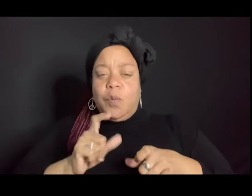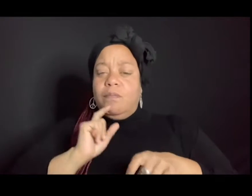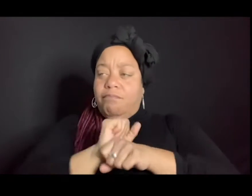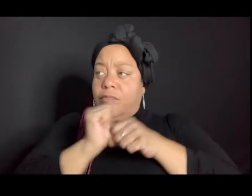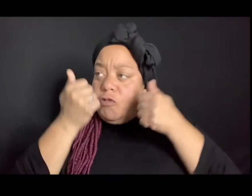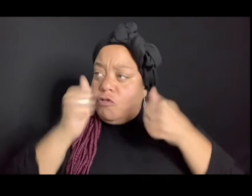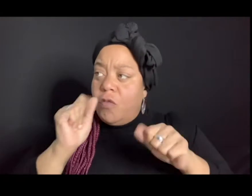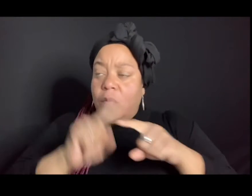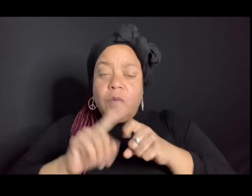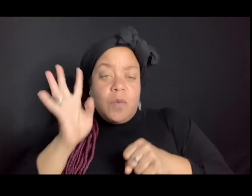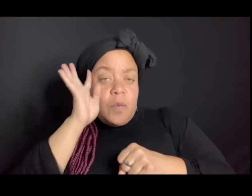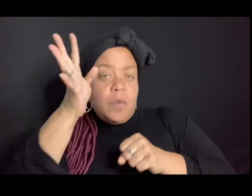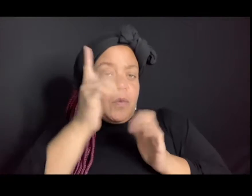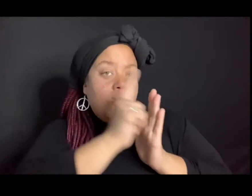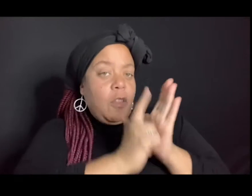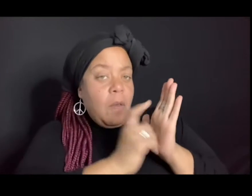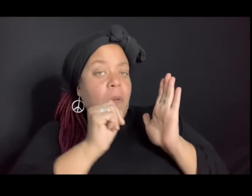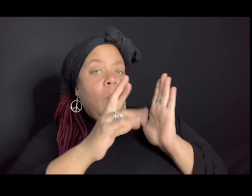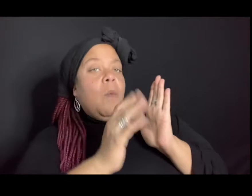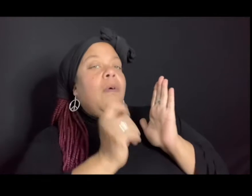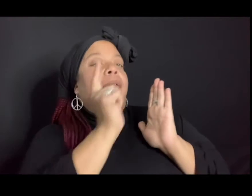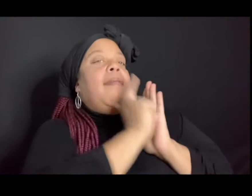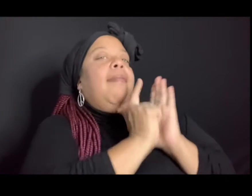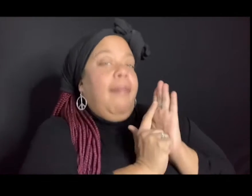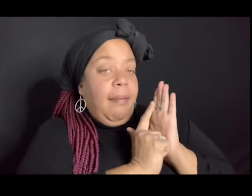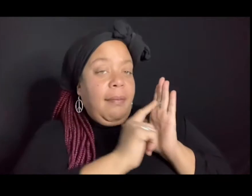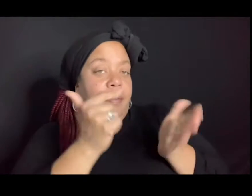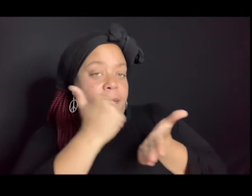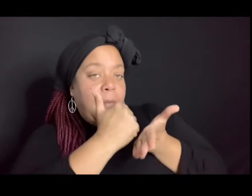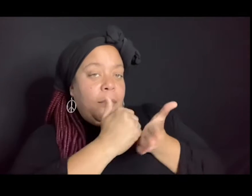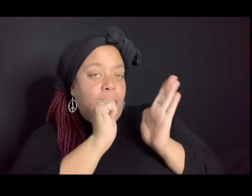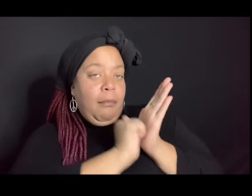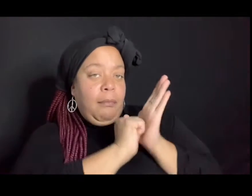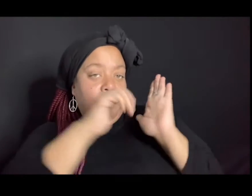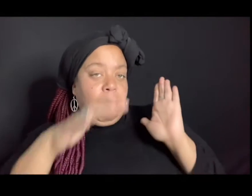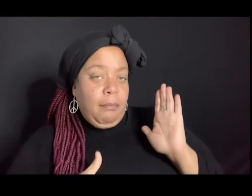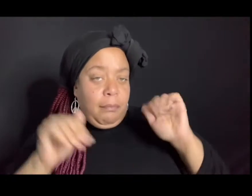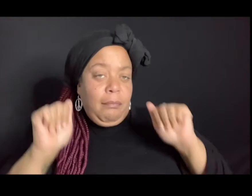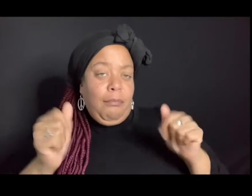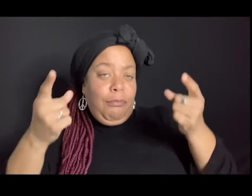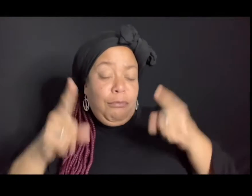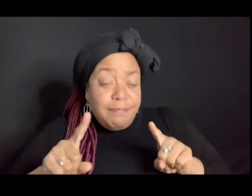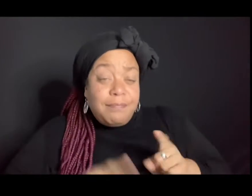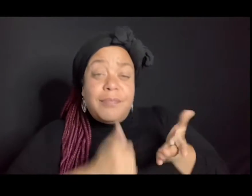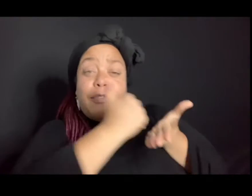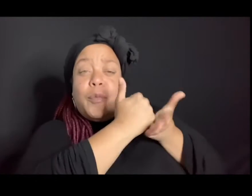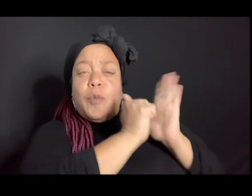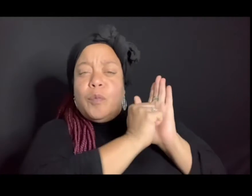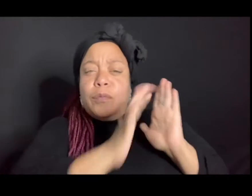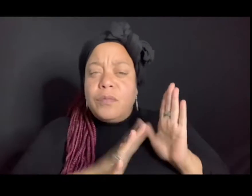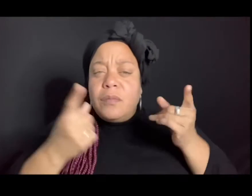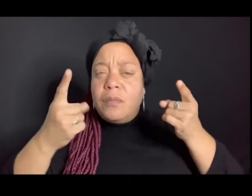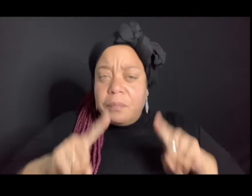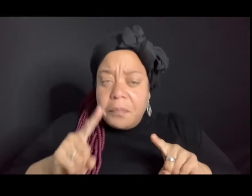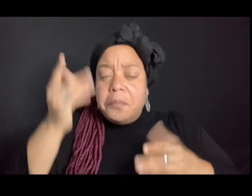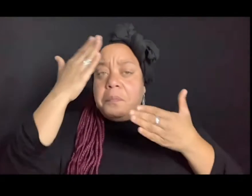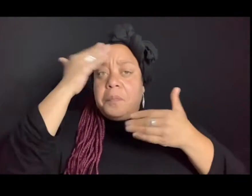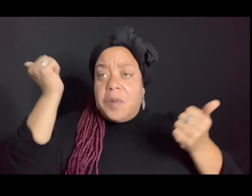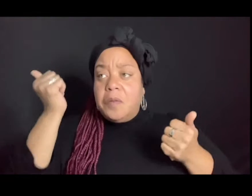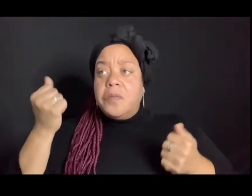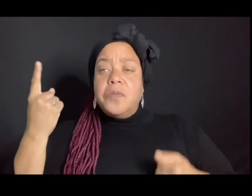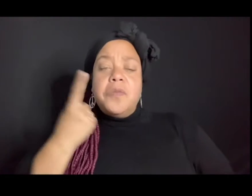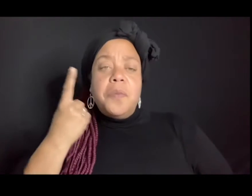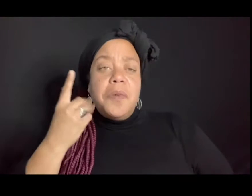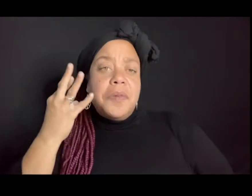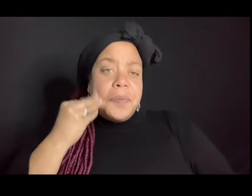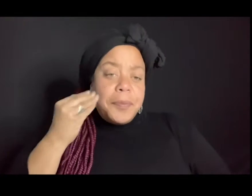created a law or tried to make it legal that therapeutic abortions could occur. And so therapeutic abortions are abortions